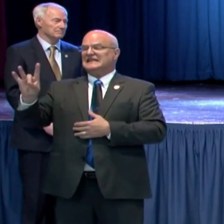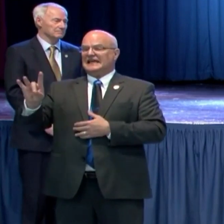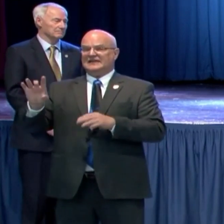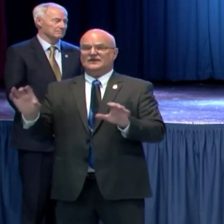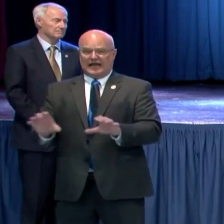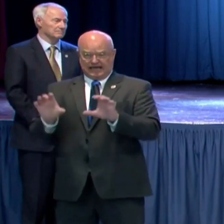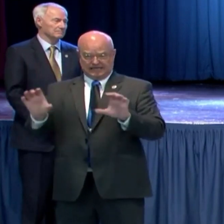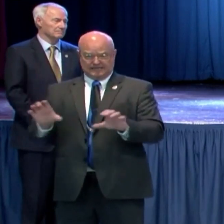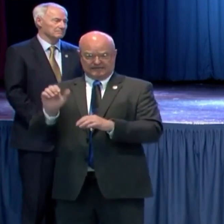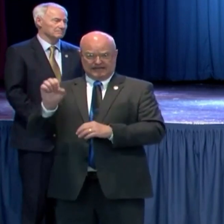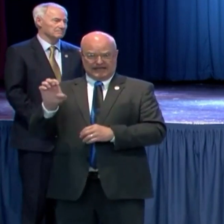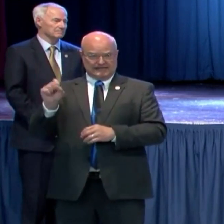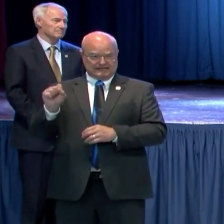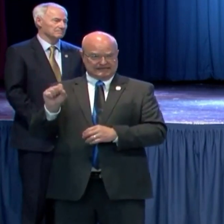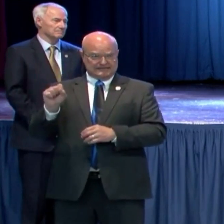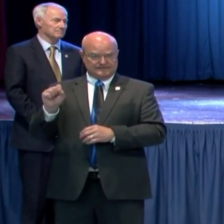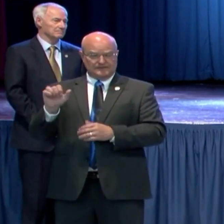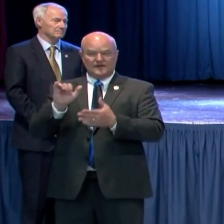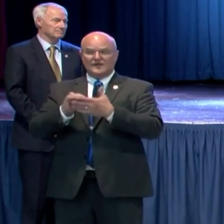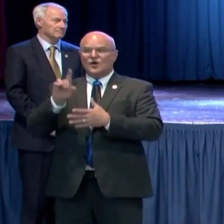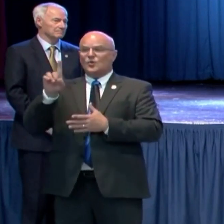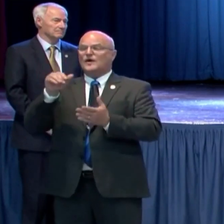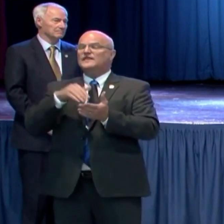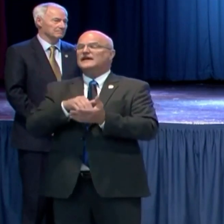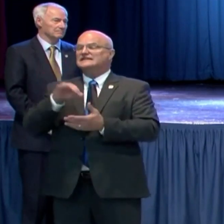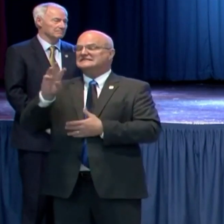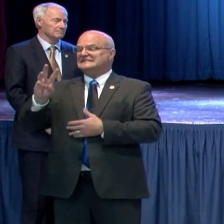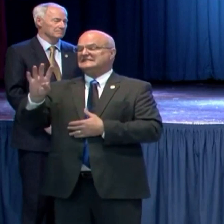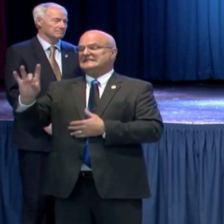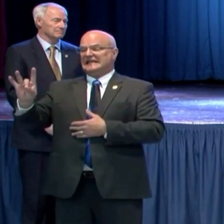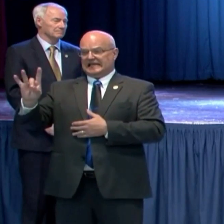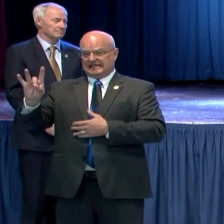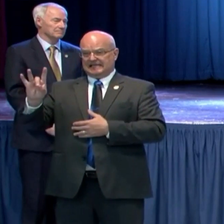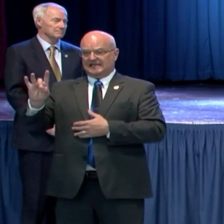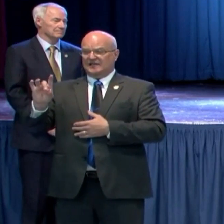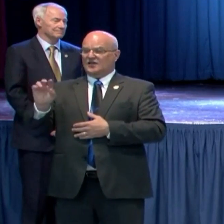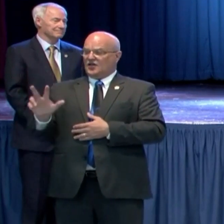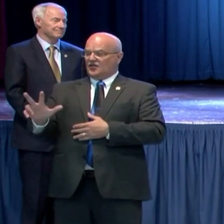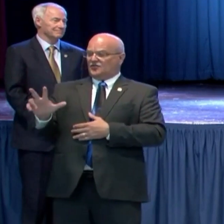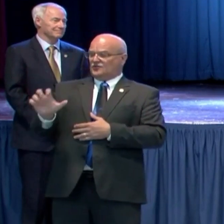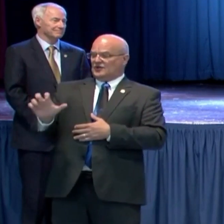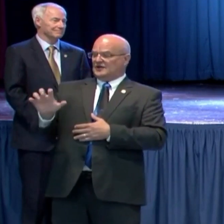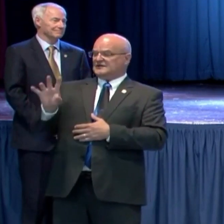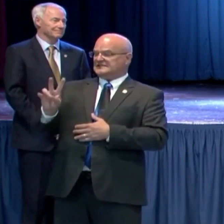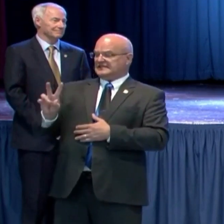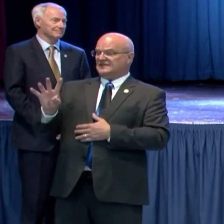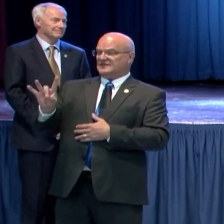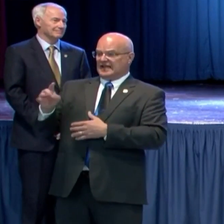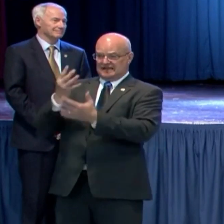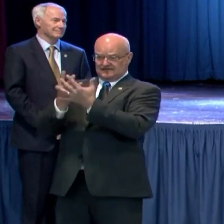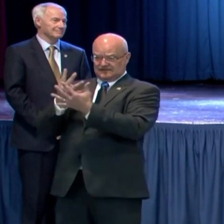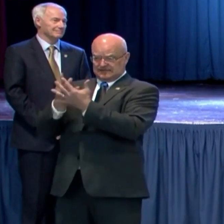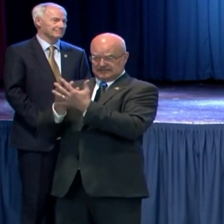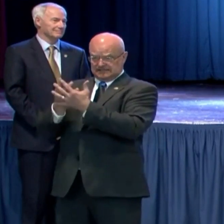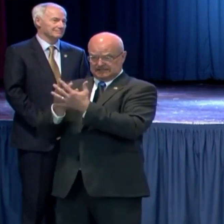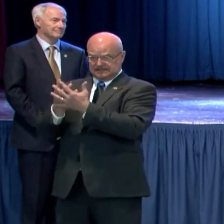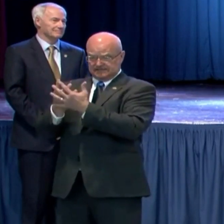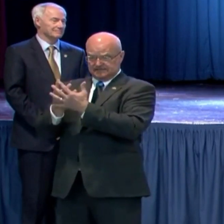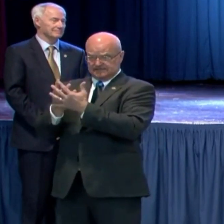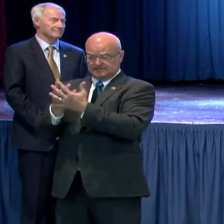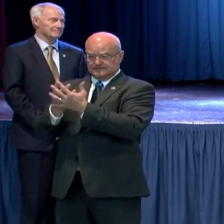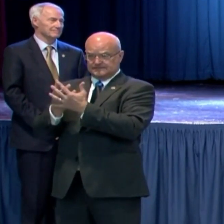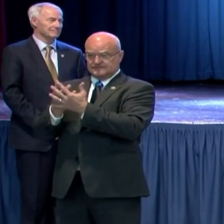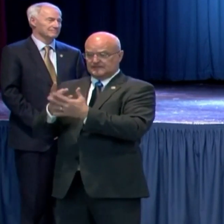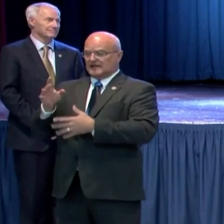1,068 are active cases. Of those 1,068, 378 are in correctional